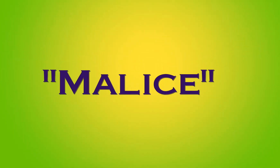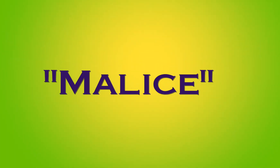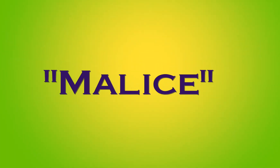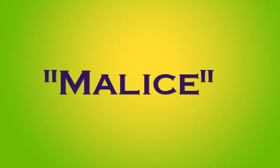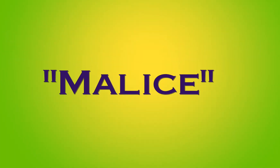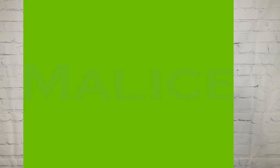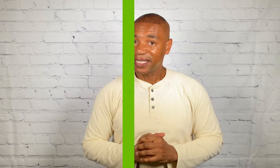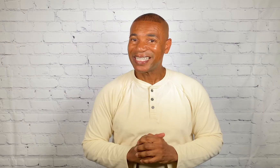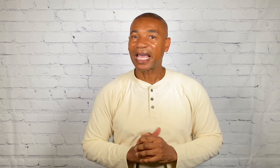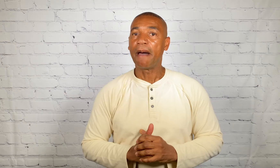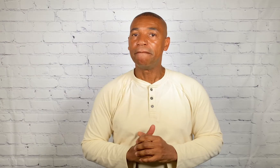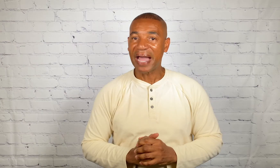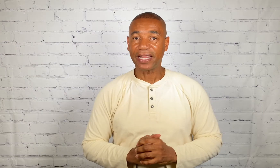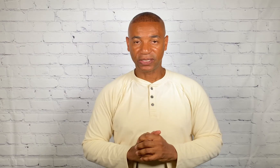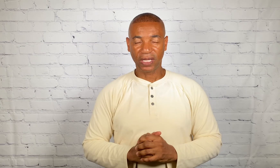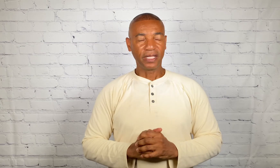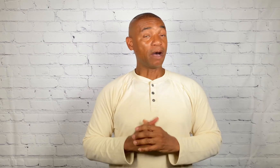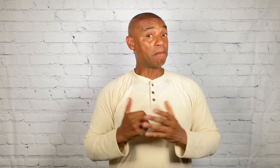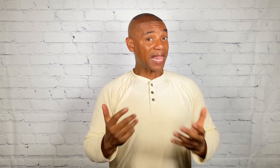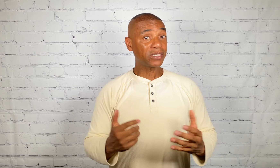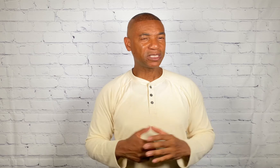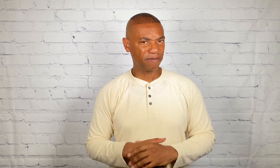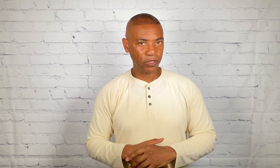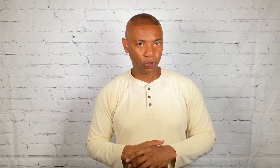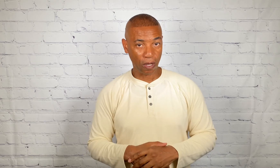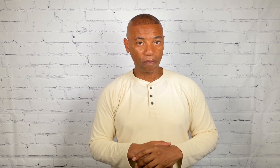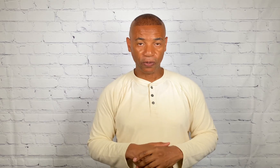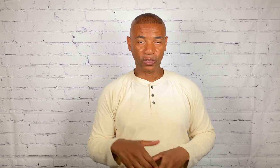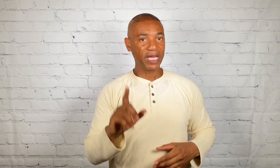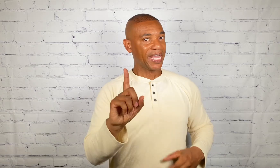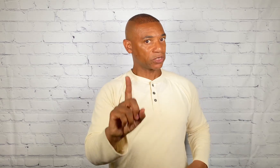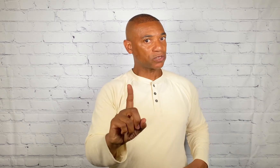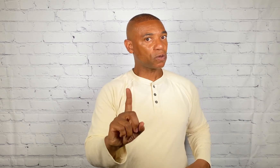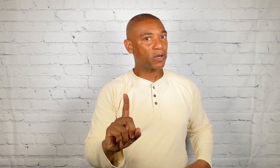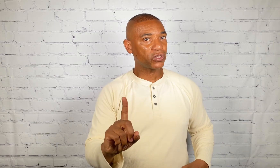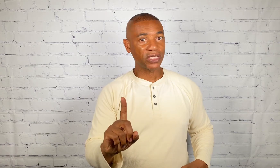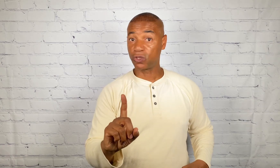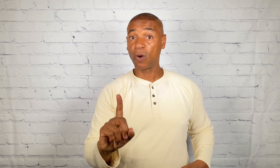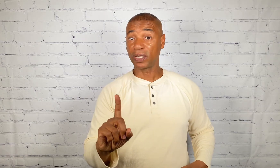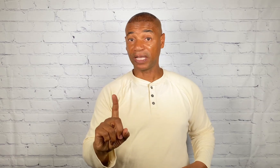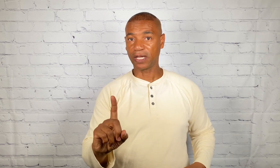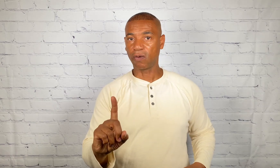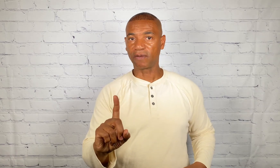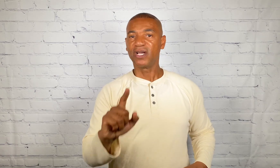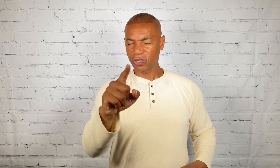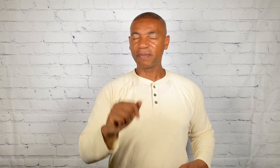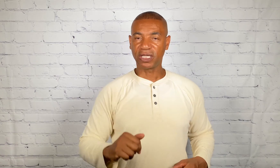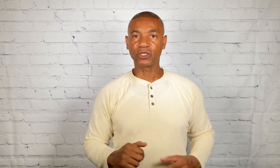The next sign is malice. Now, malice is a very strong emotion. It's also an emotion that you don't want to let go of. So let me demonstrate